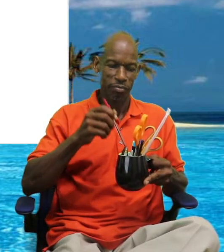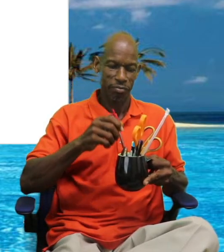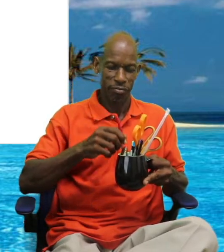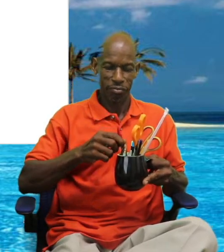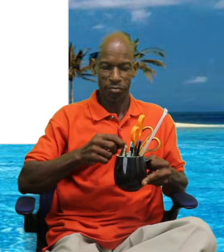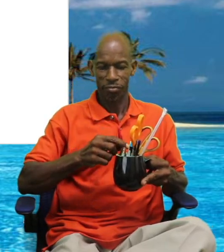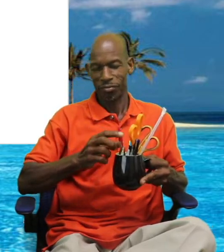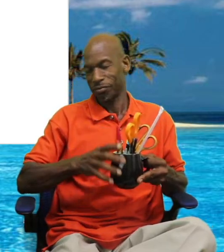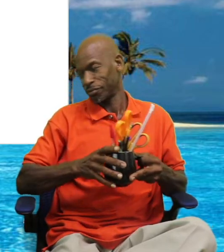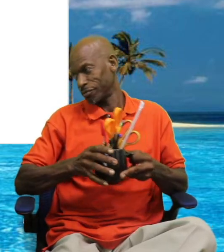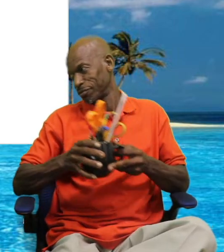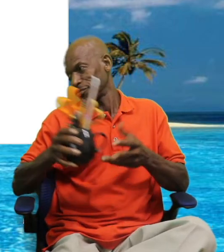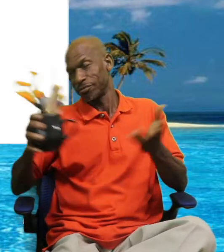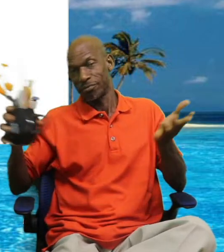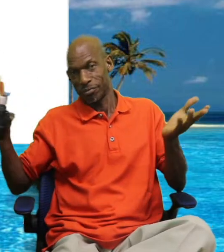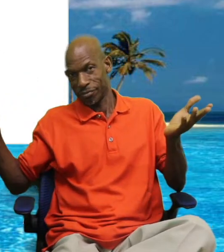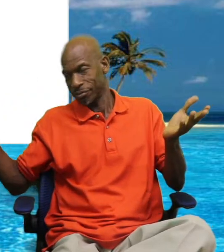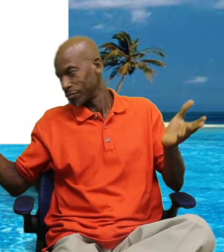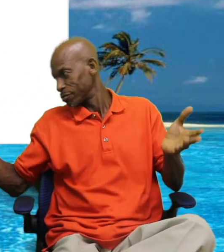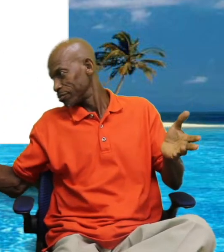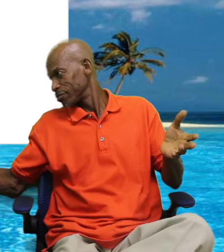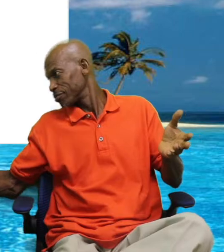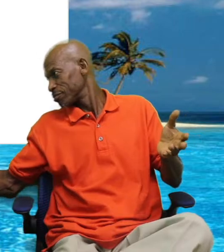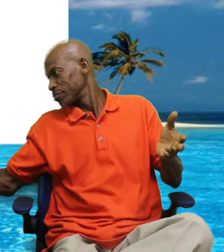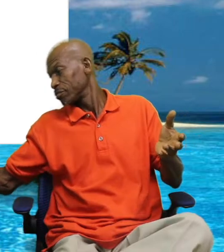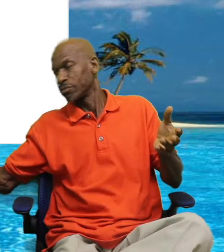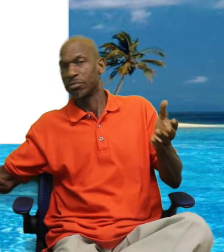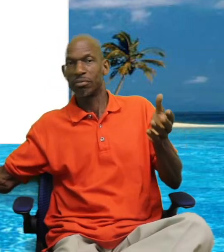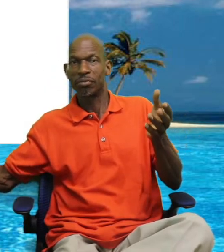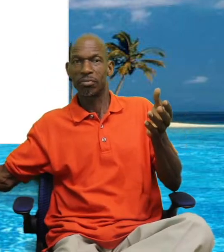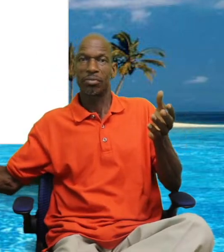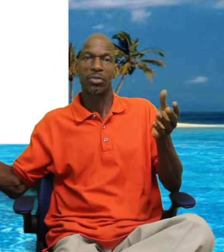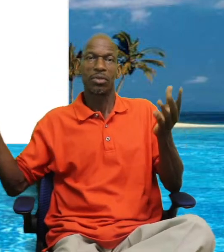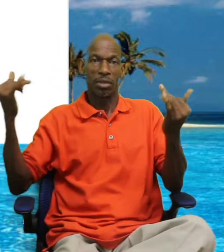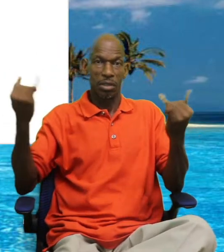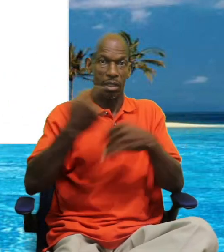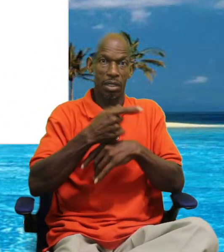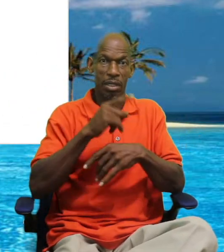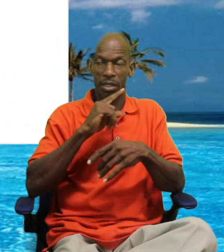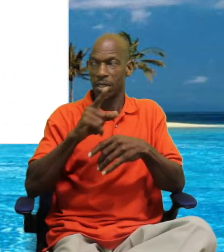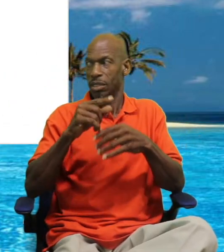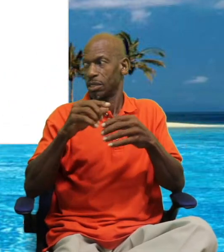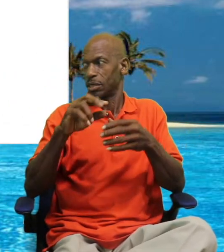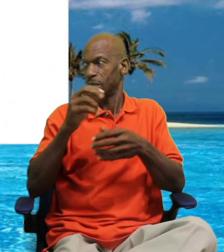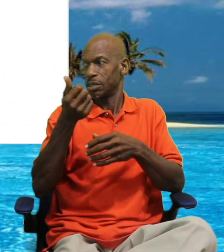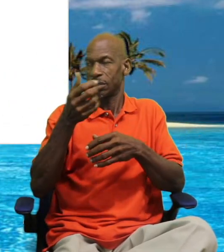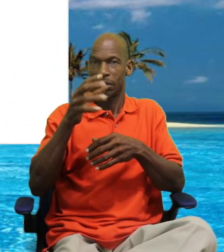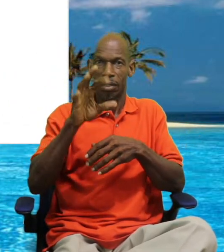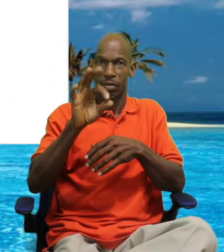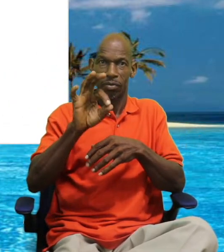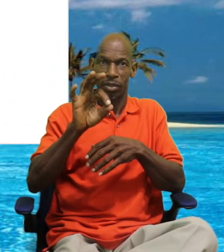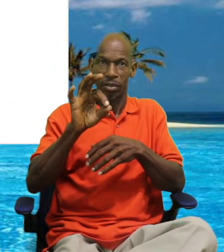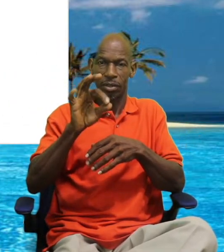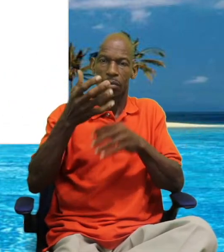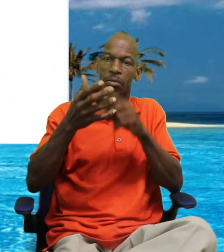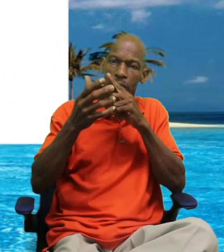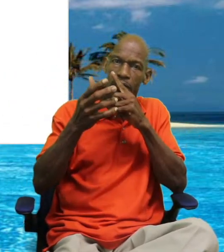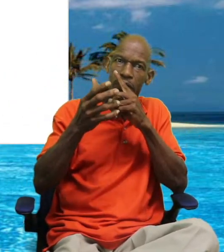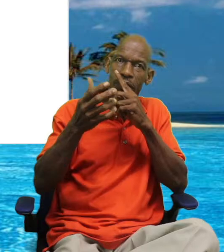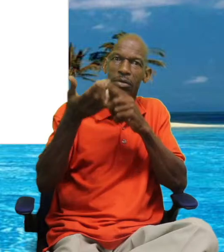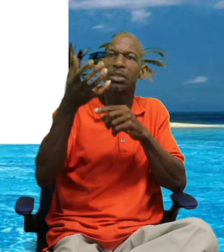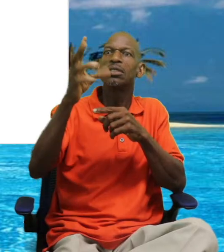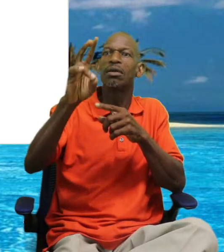17th. All right. So when we checked our time, we're looking at